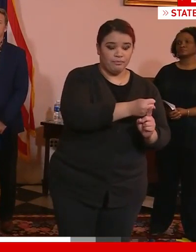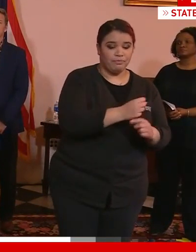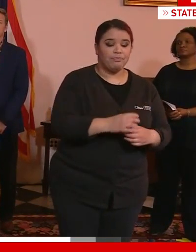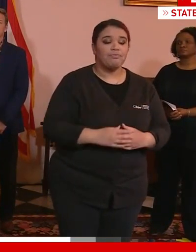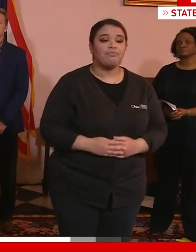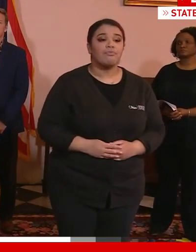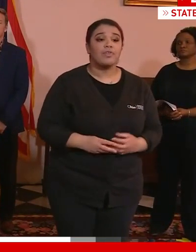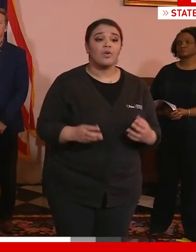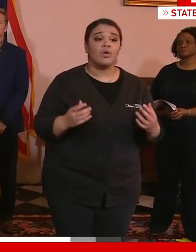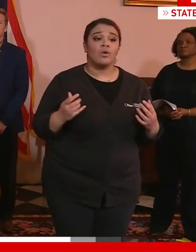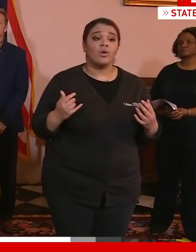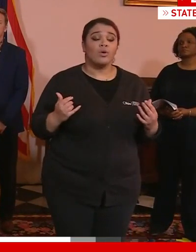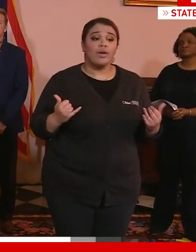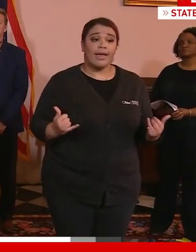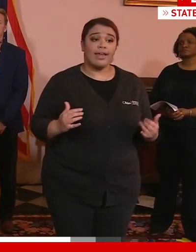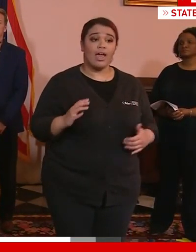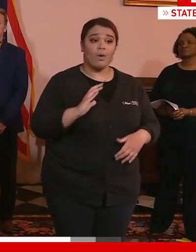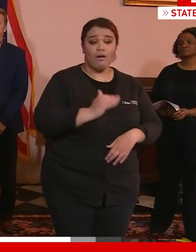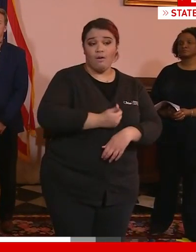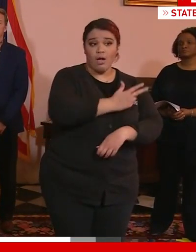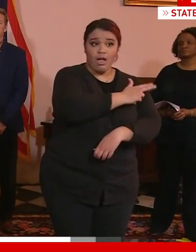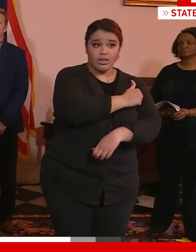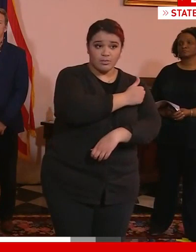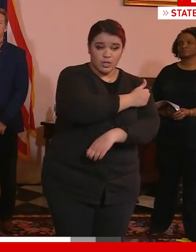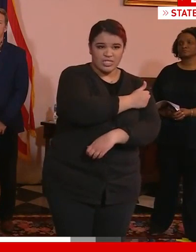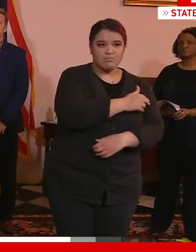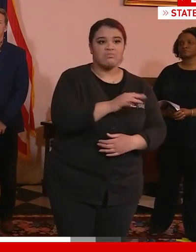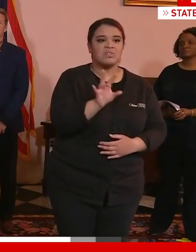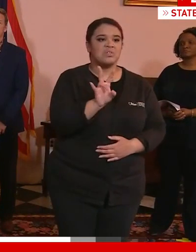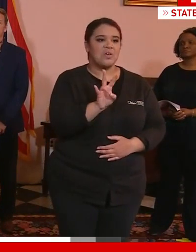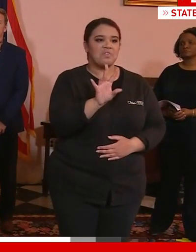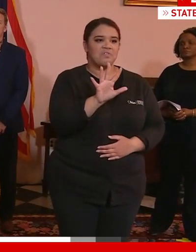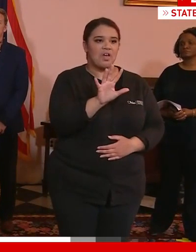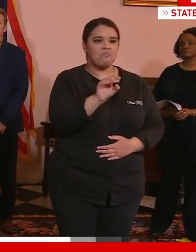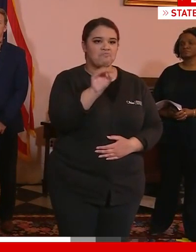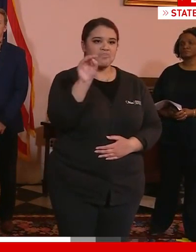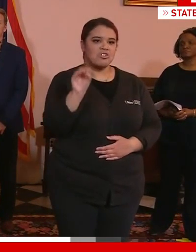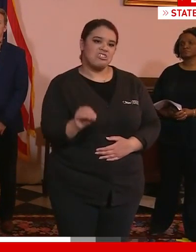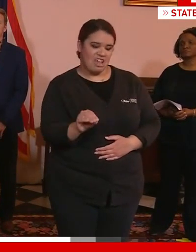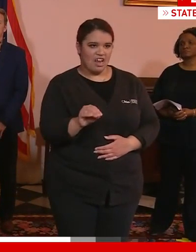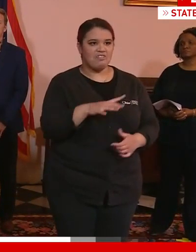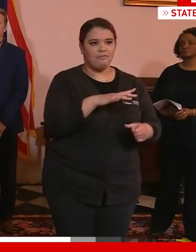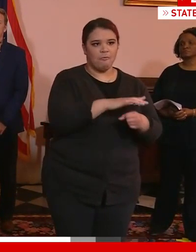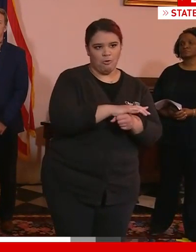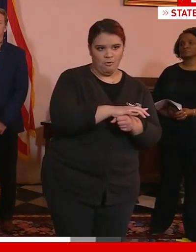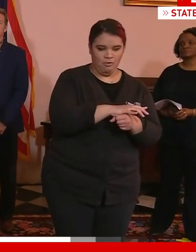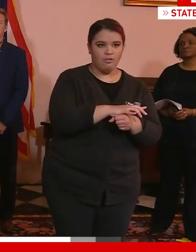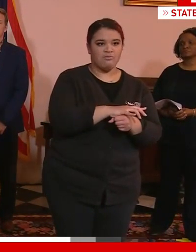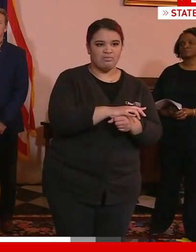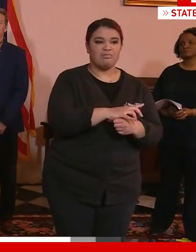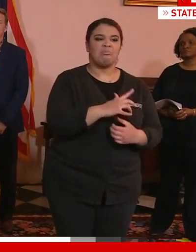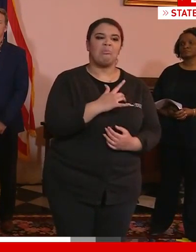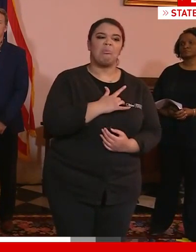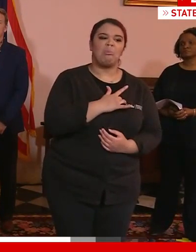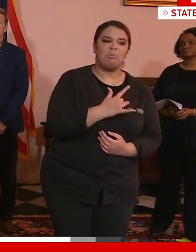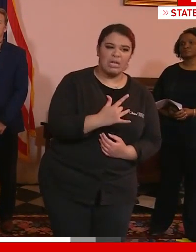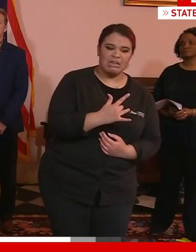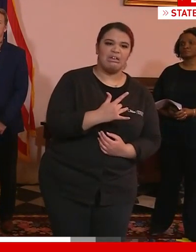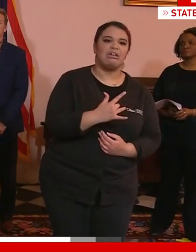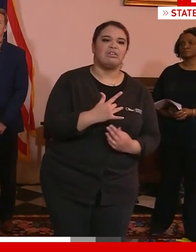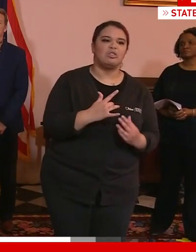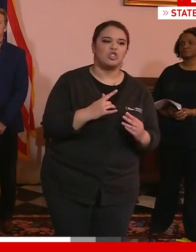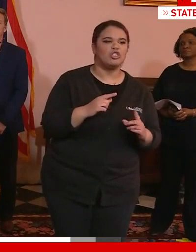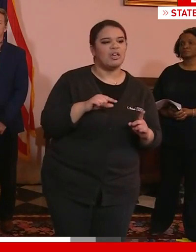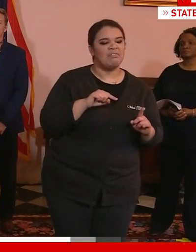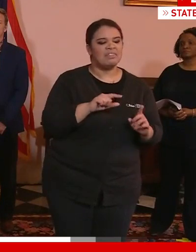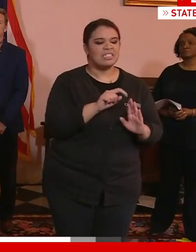at capacity, inpatient-wise, which is about normal for this time of year. Often it's a little heavier this time of year because of